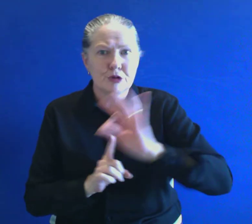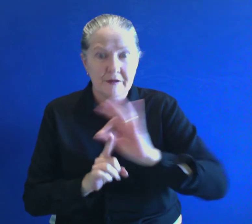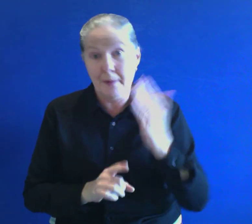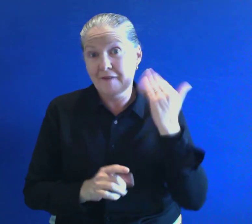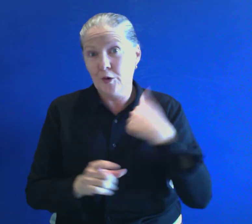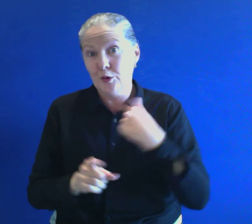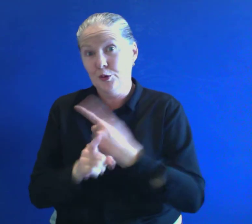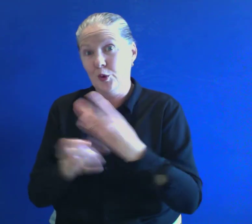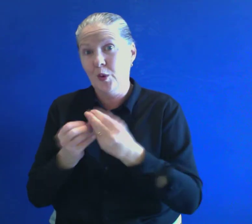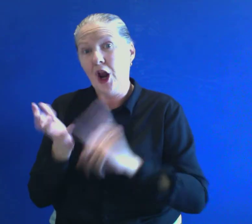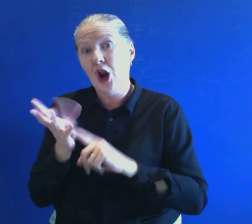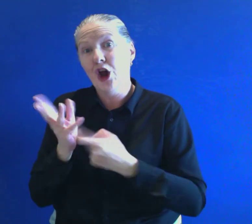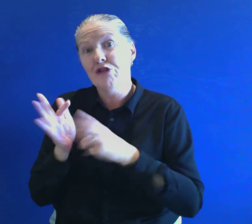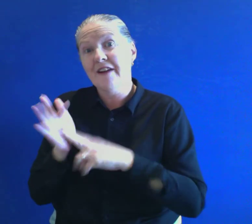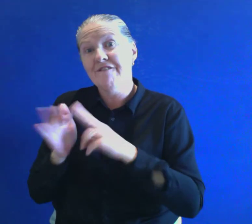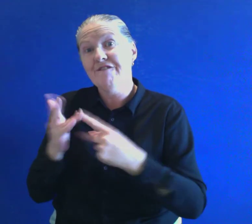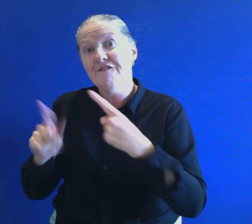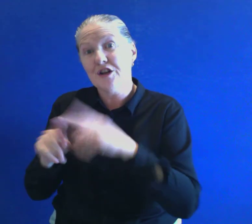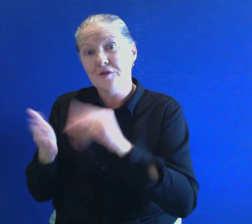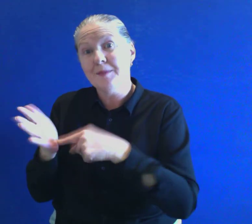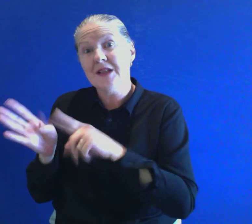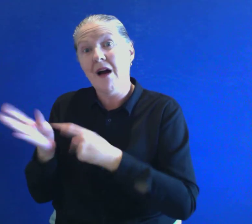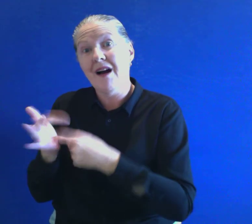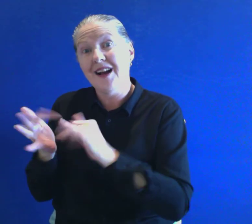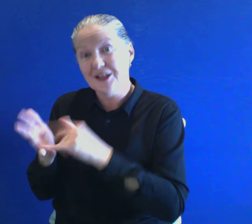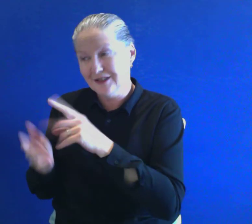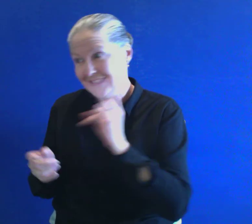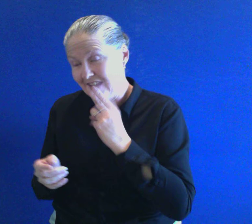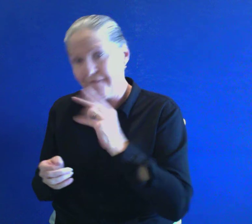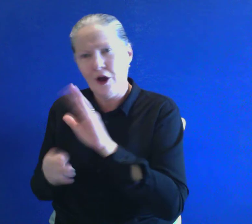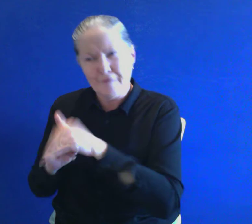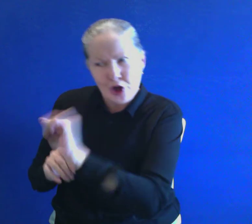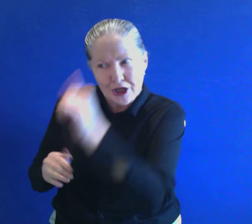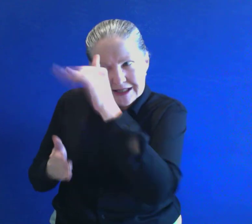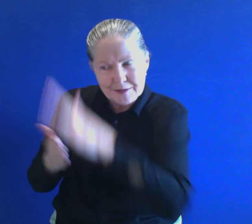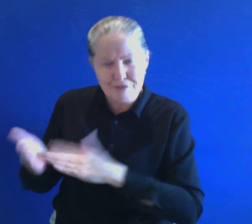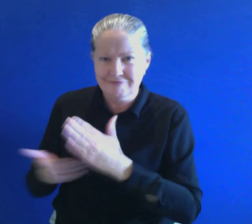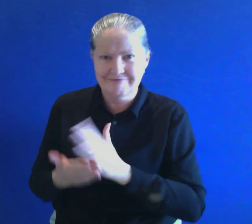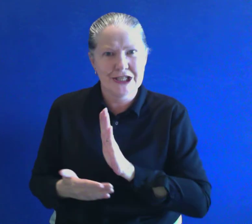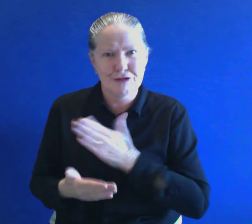Fox, who's deaf, about her experiences which was quite interesting to hear.